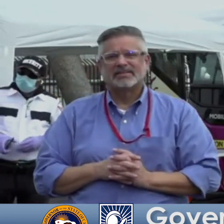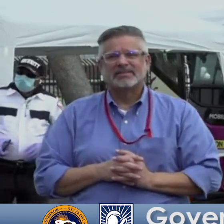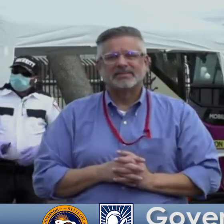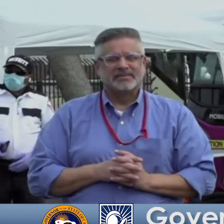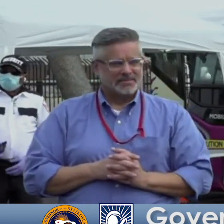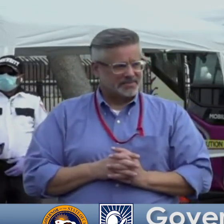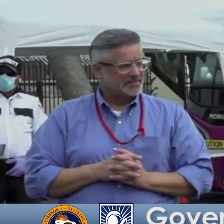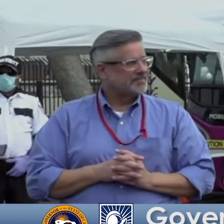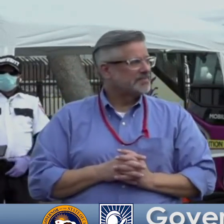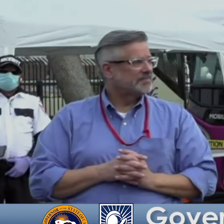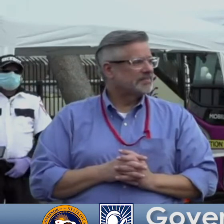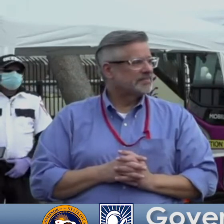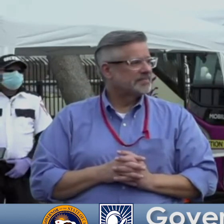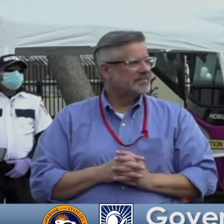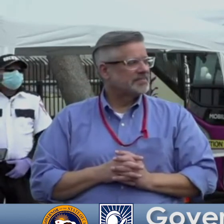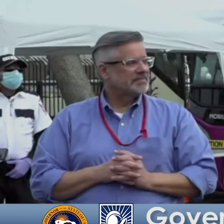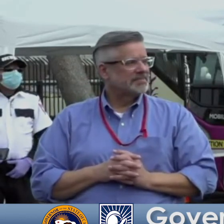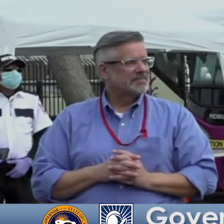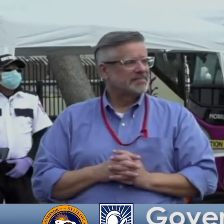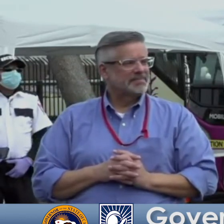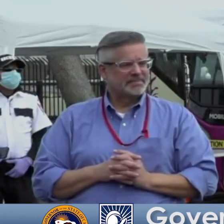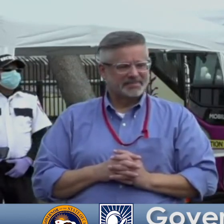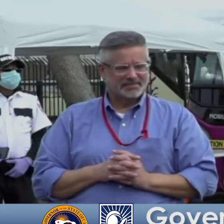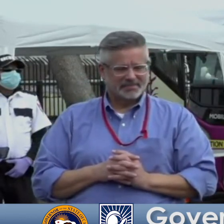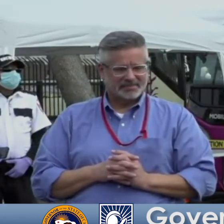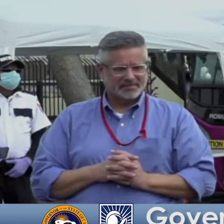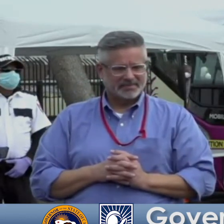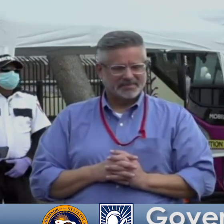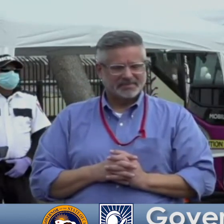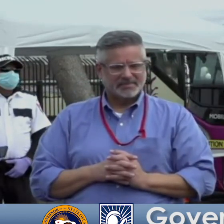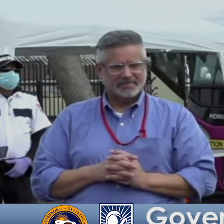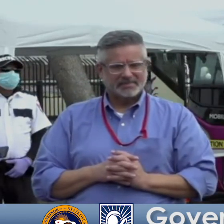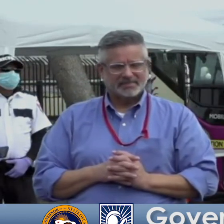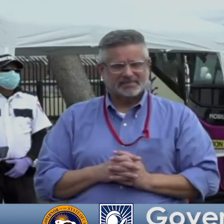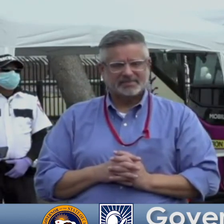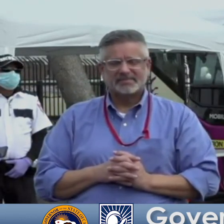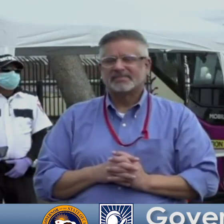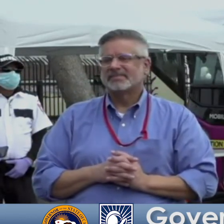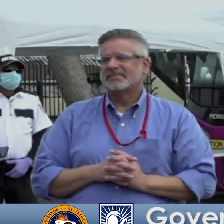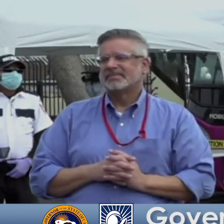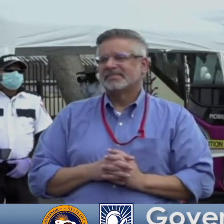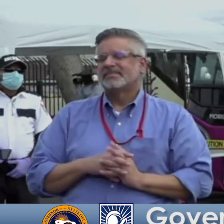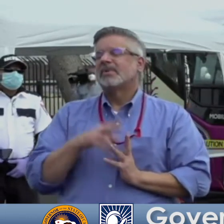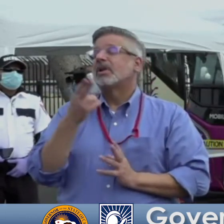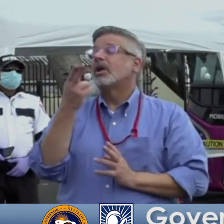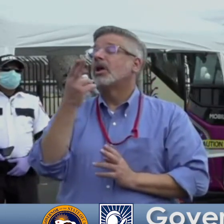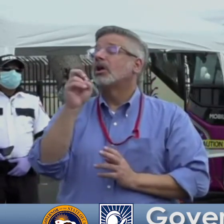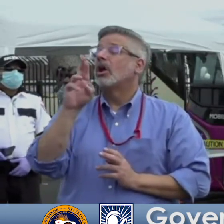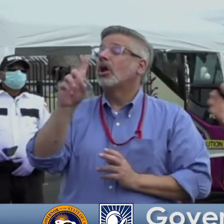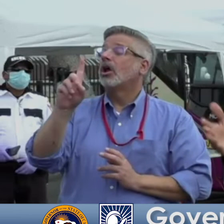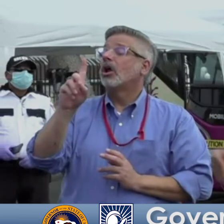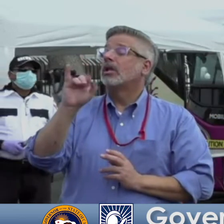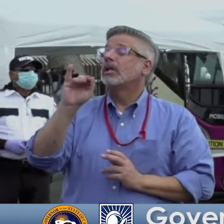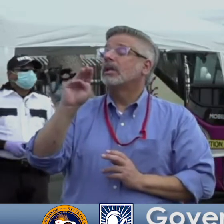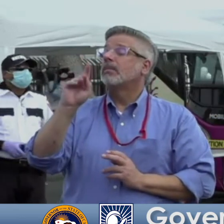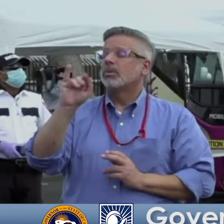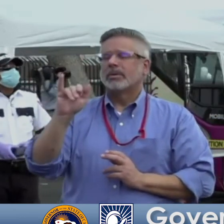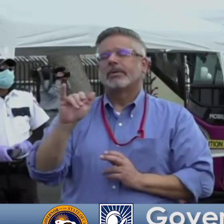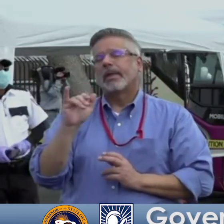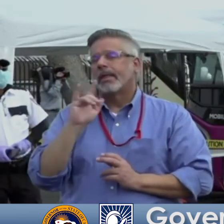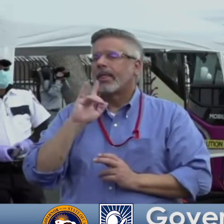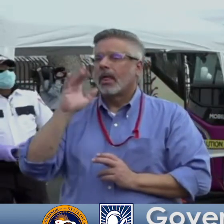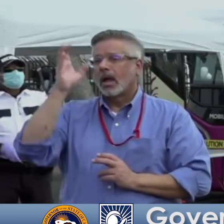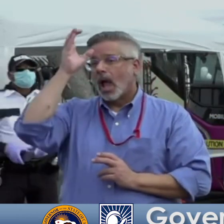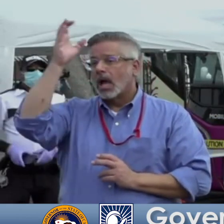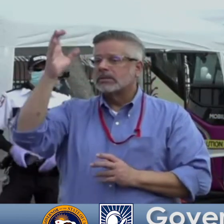question. Yeah. So look, herd immunity is a concept we talked a lot